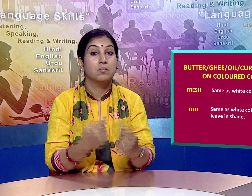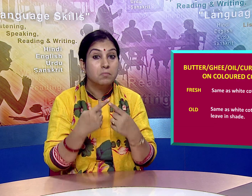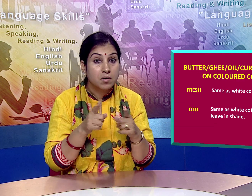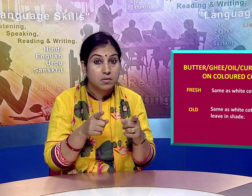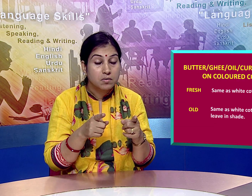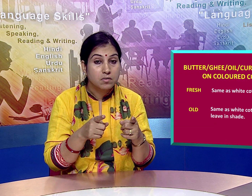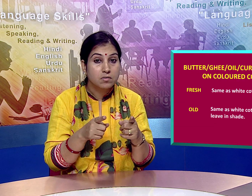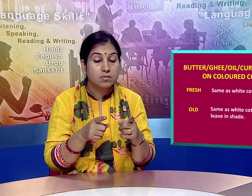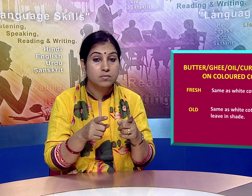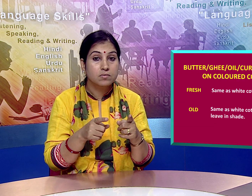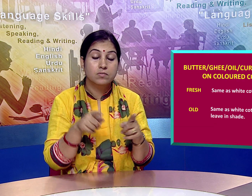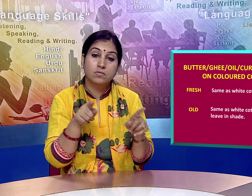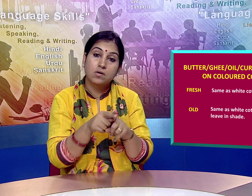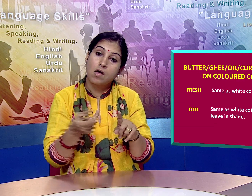but dry in shade again.